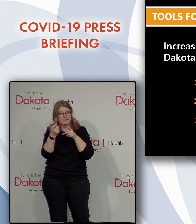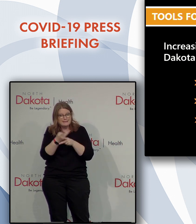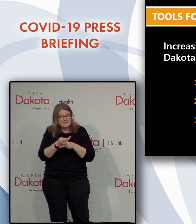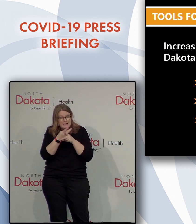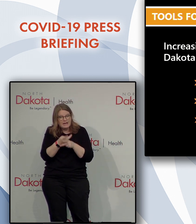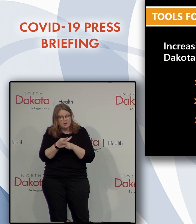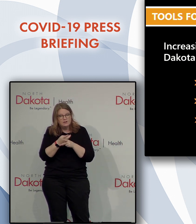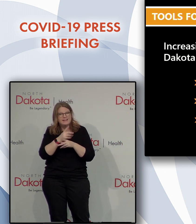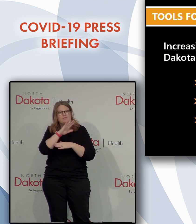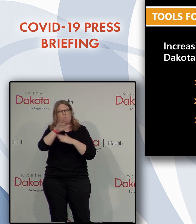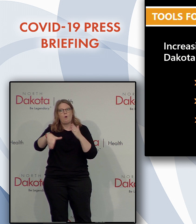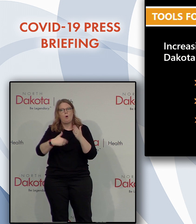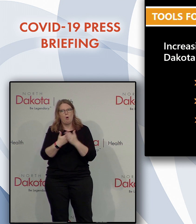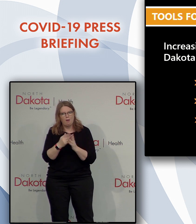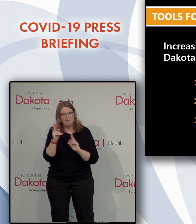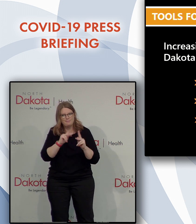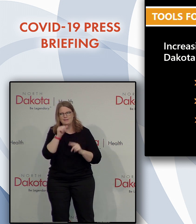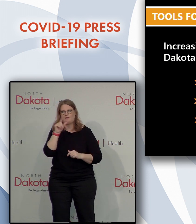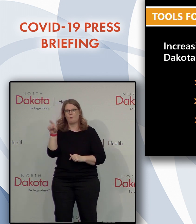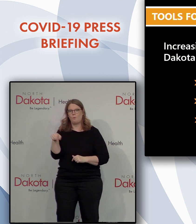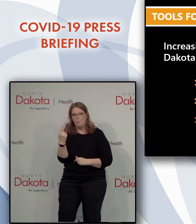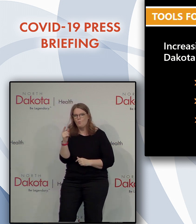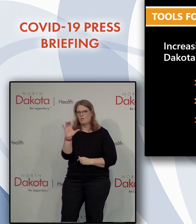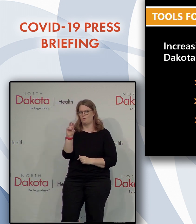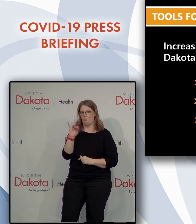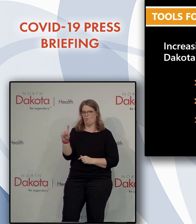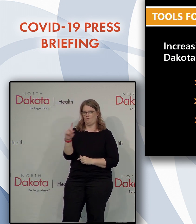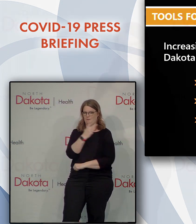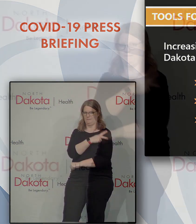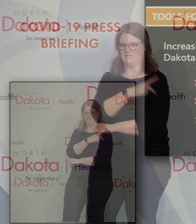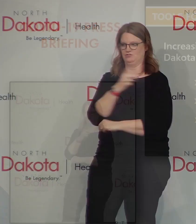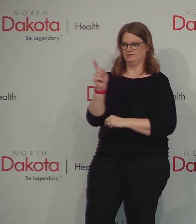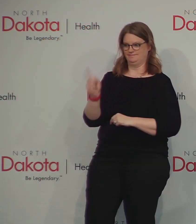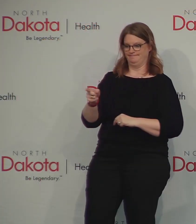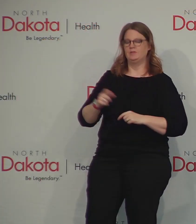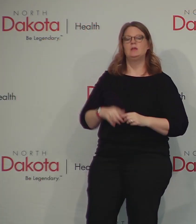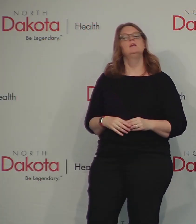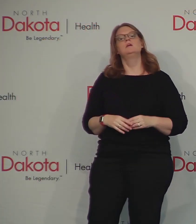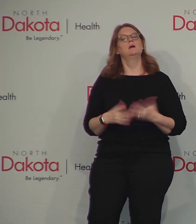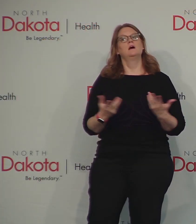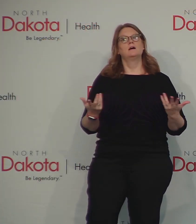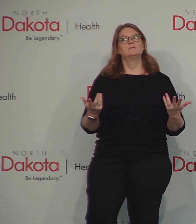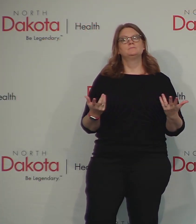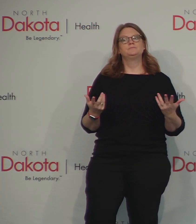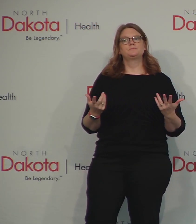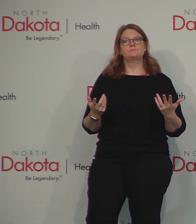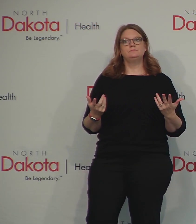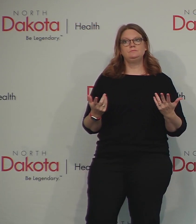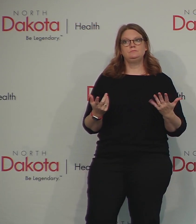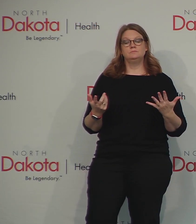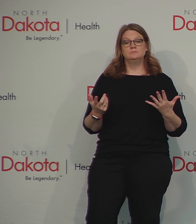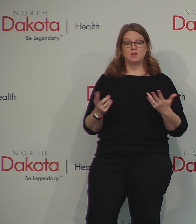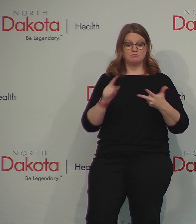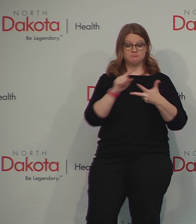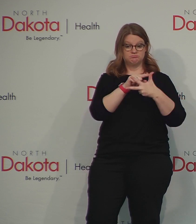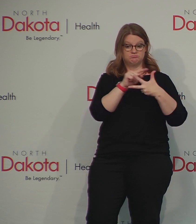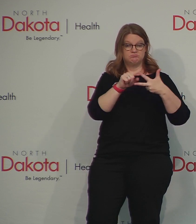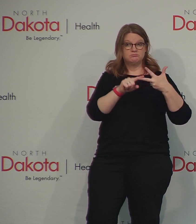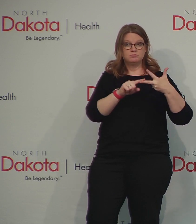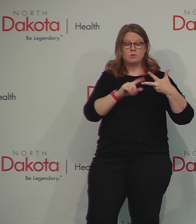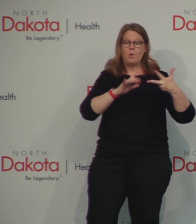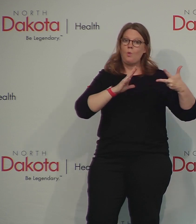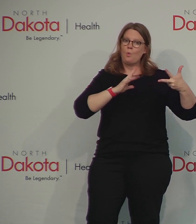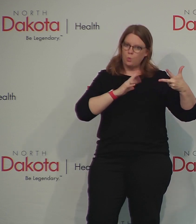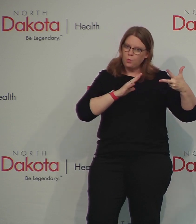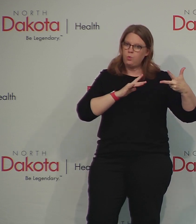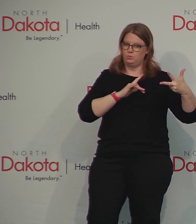But Dr. Joan Connell will talk about that. And again, none of these tools, which are all three of these tools are super